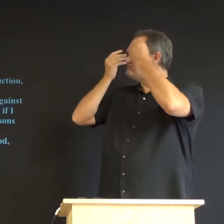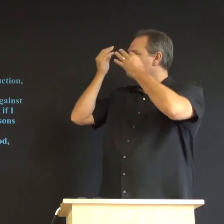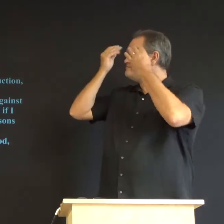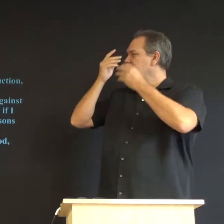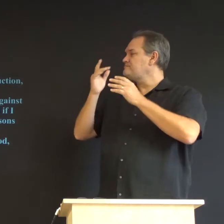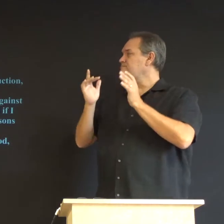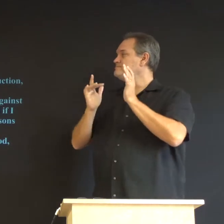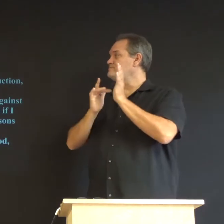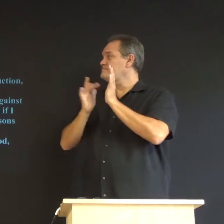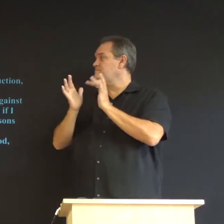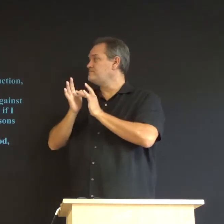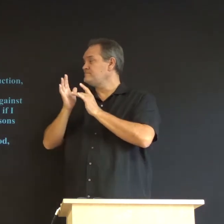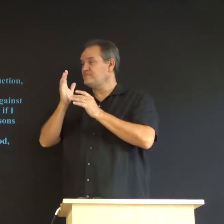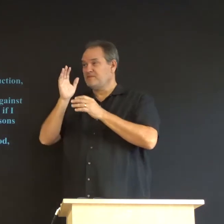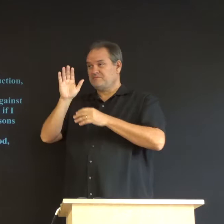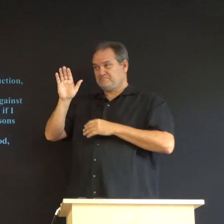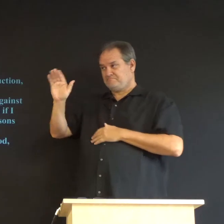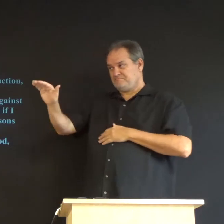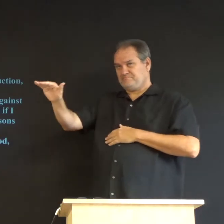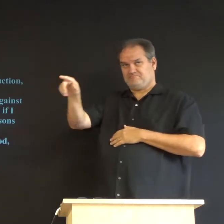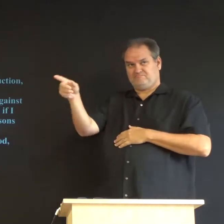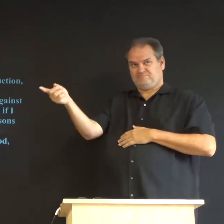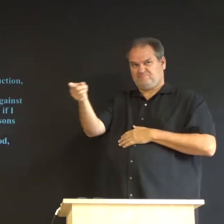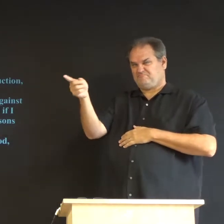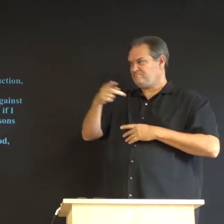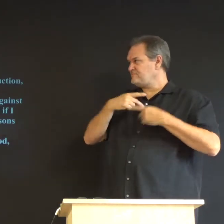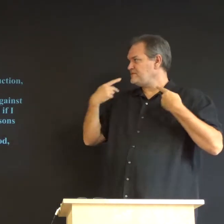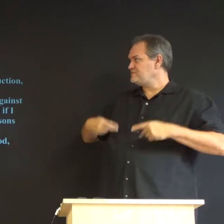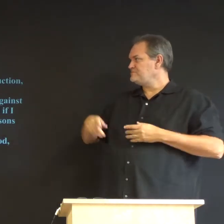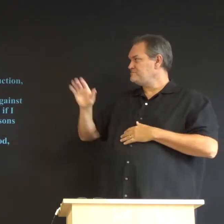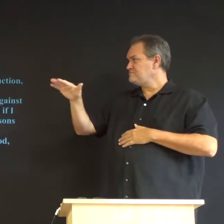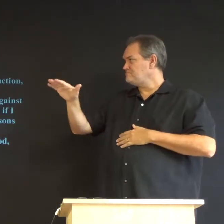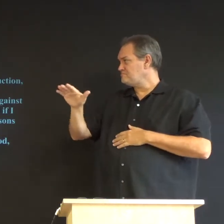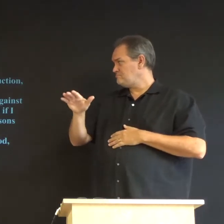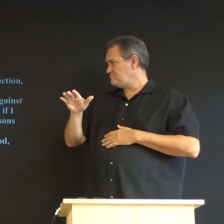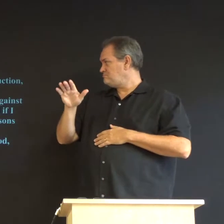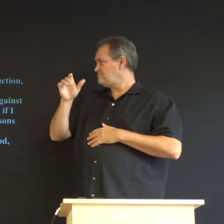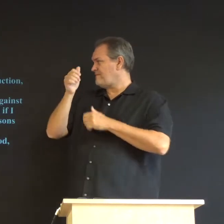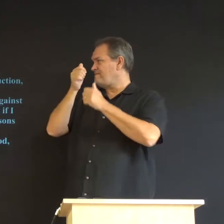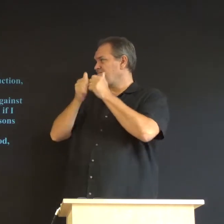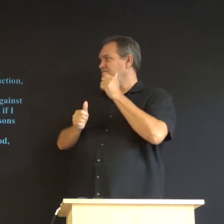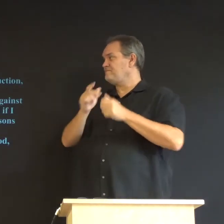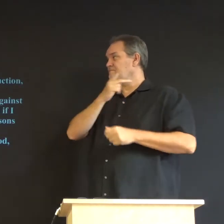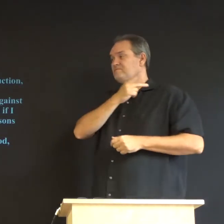Jesus told them, every kingdom divided against itself is headed for destruction.